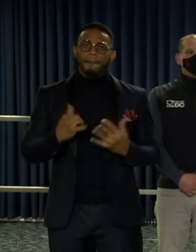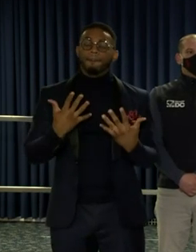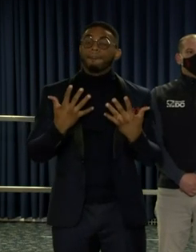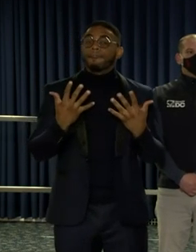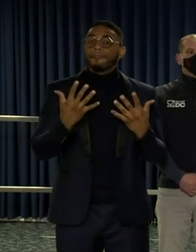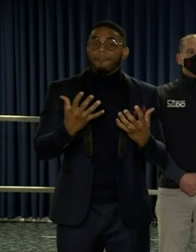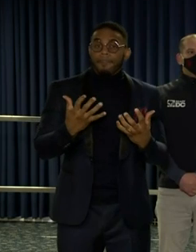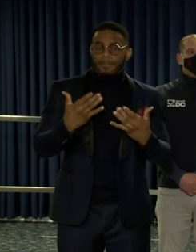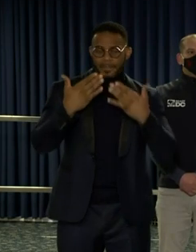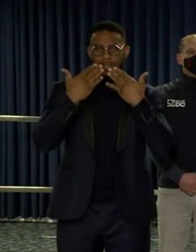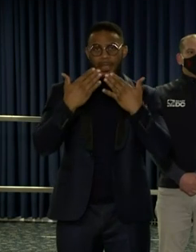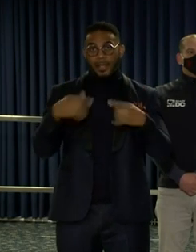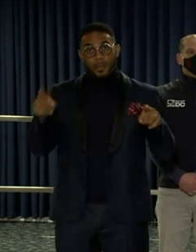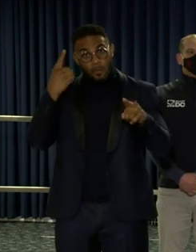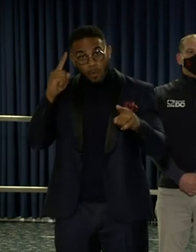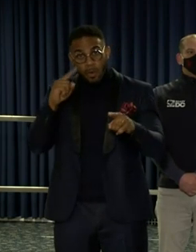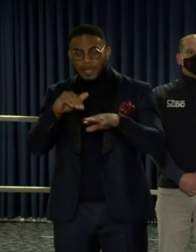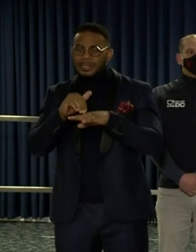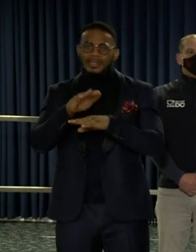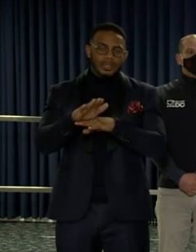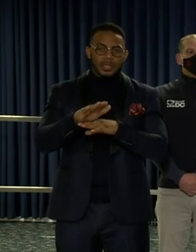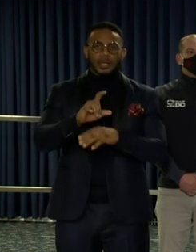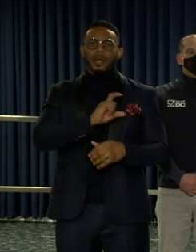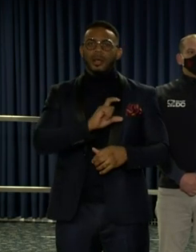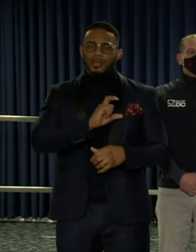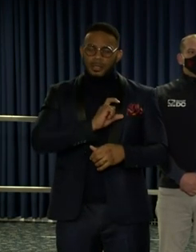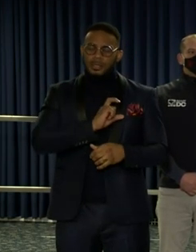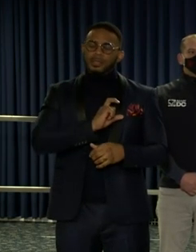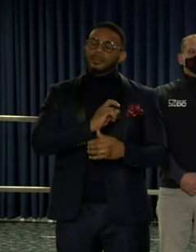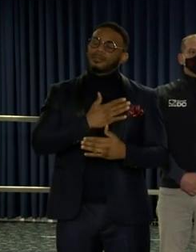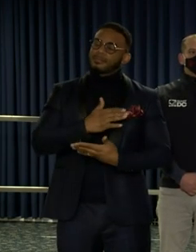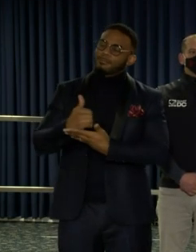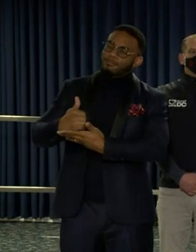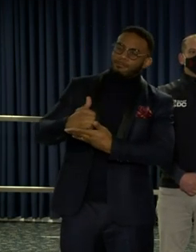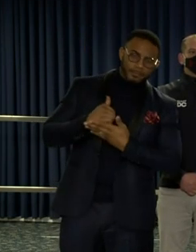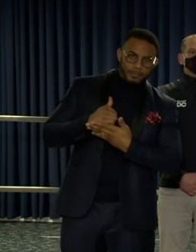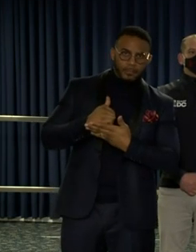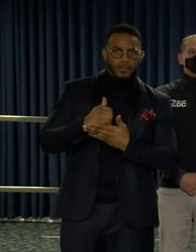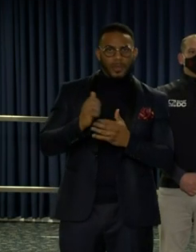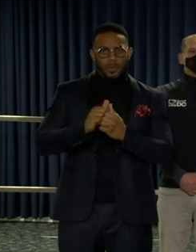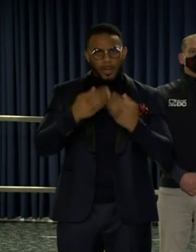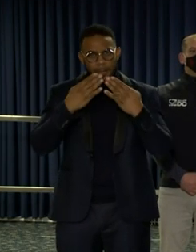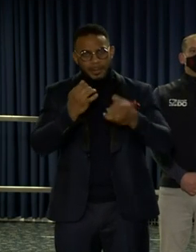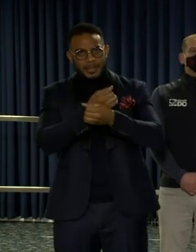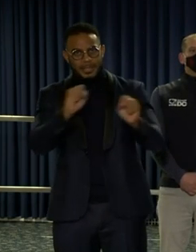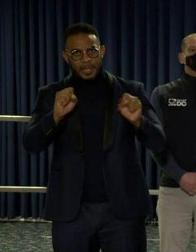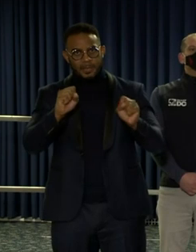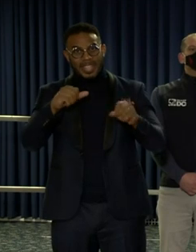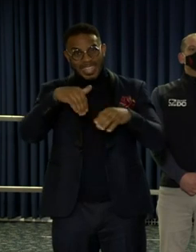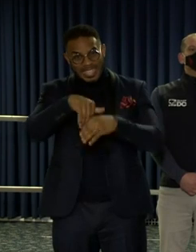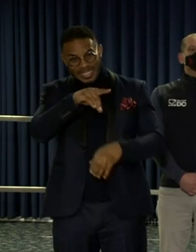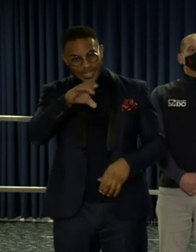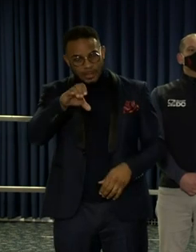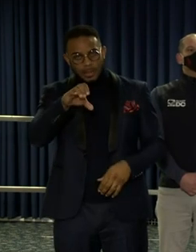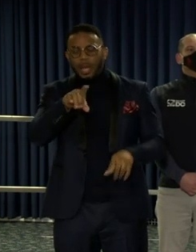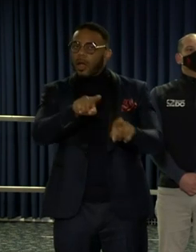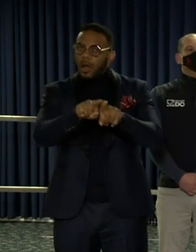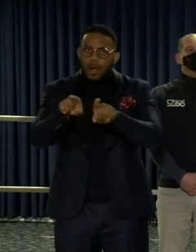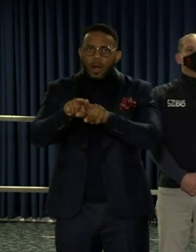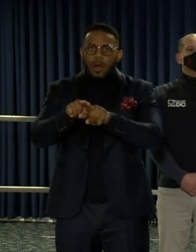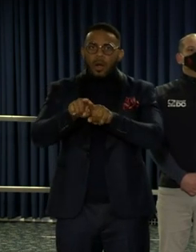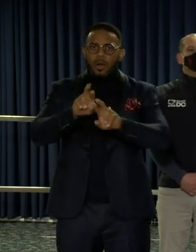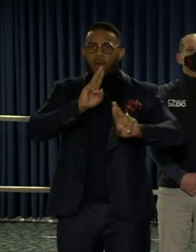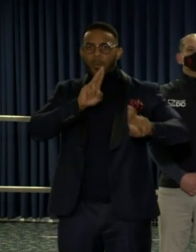want to thank them for sending their officers in assisting us with public safety in the district, as well as